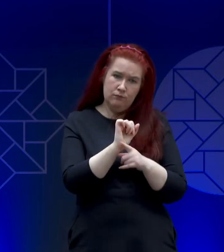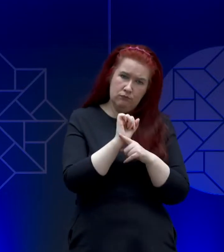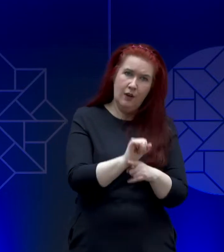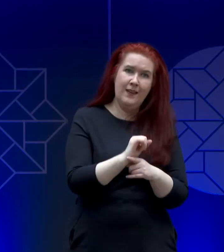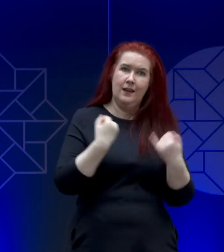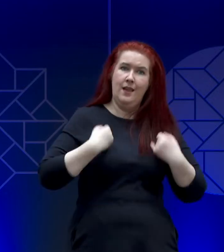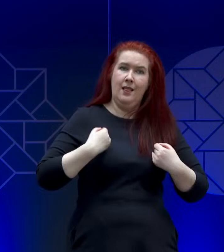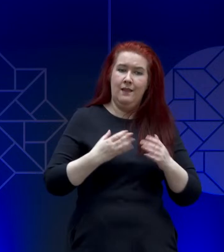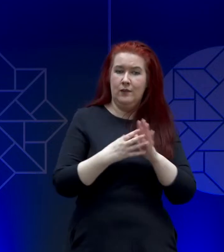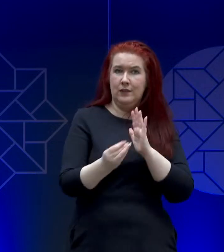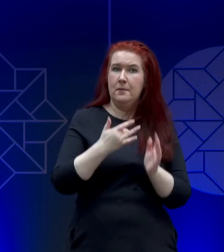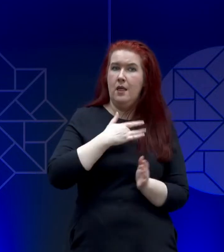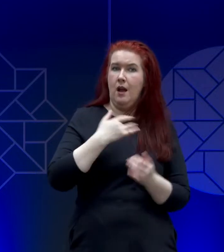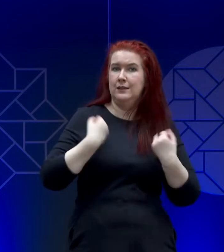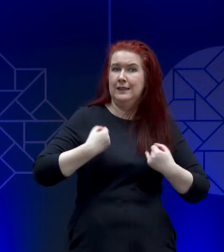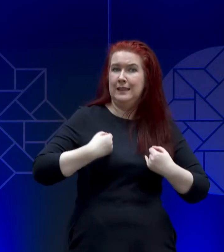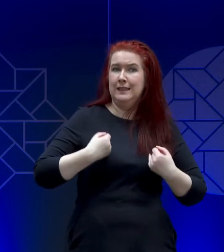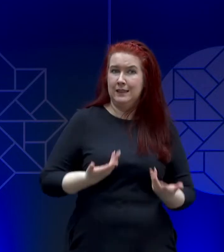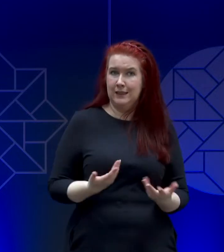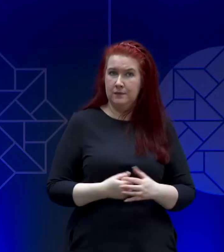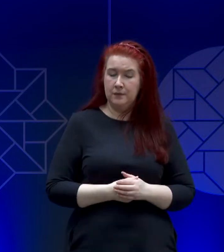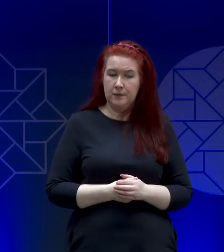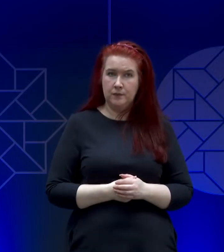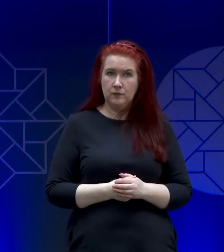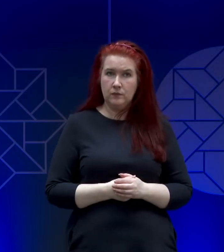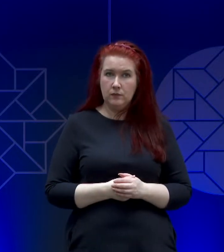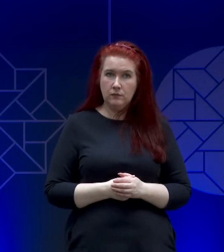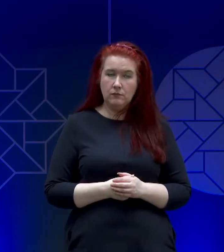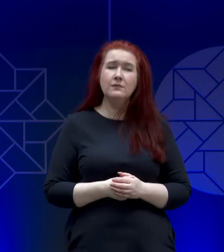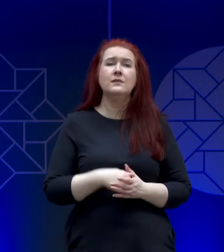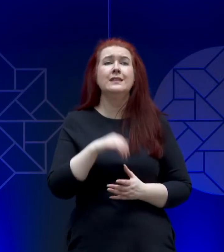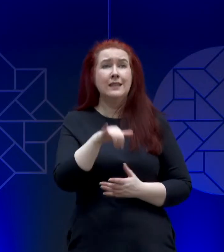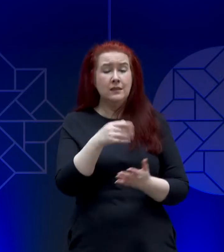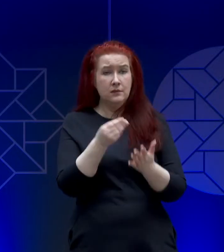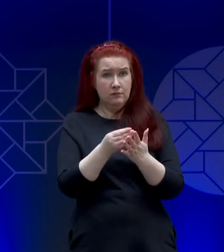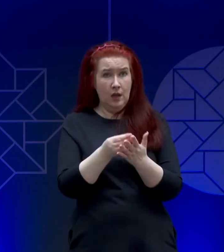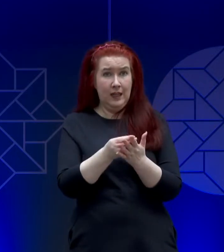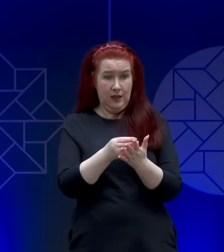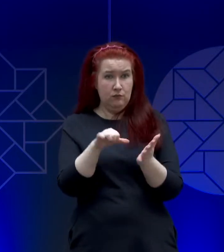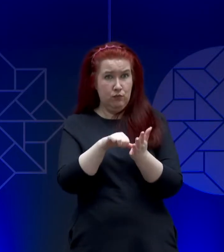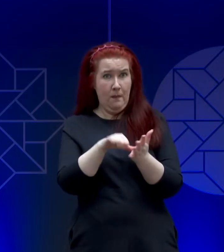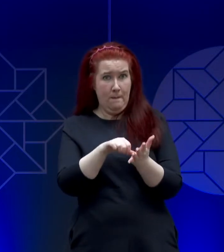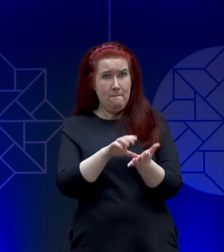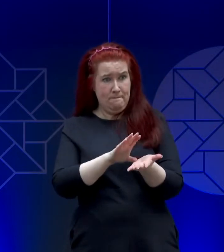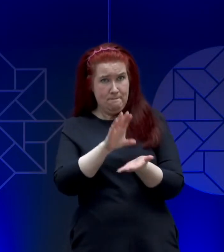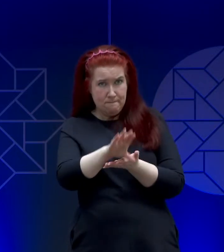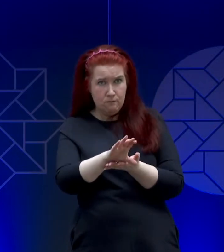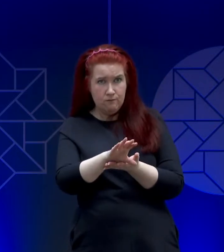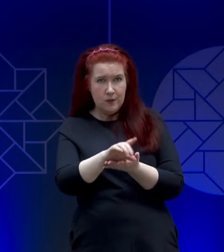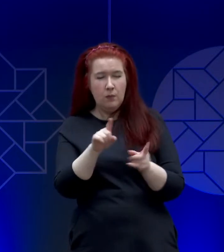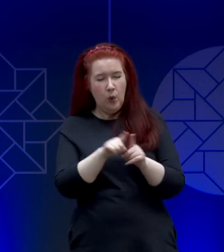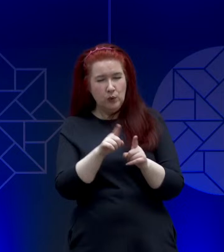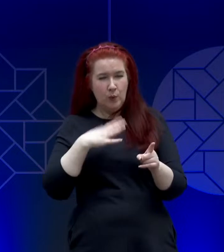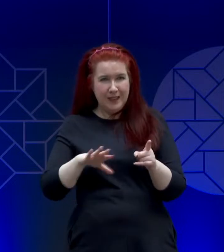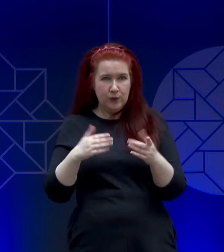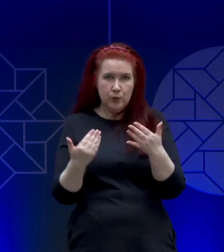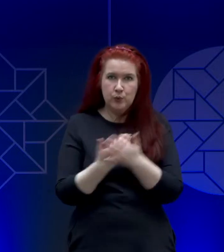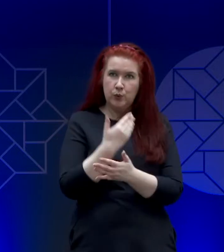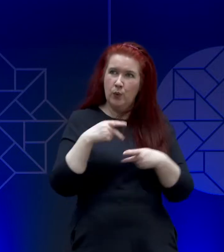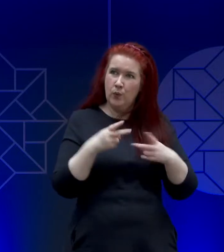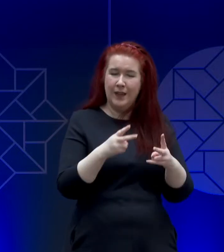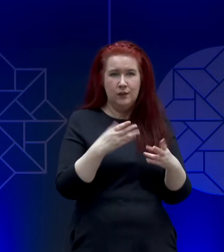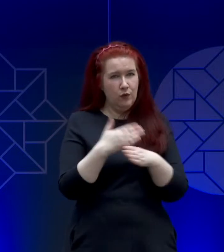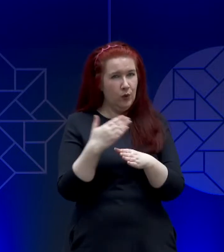cardiovascular disease. But this is not only an issue of money. We must also innovate and identify new ways of